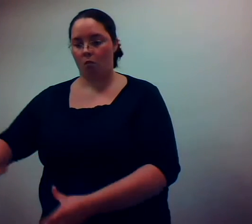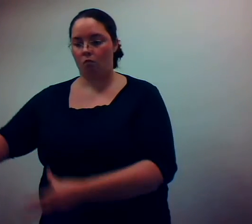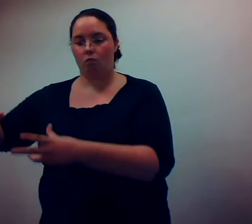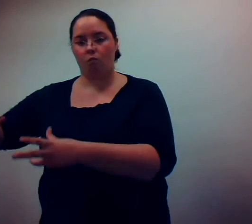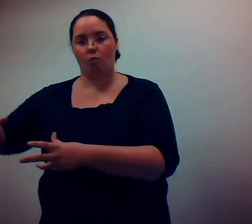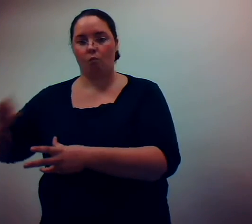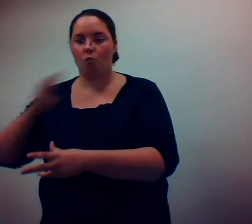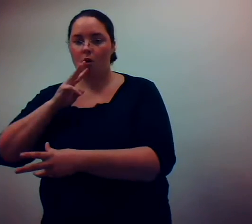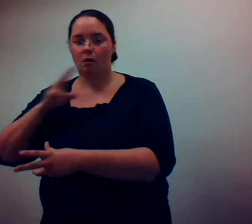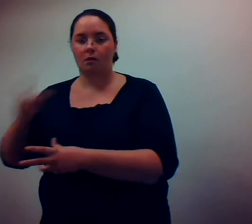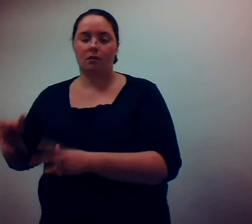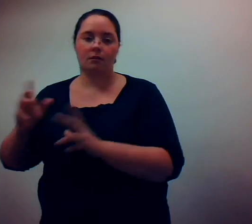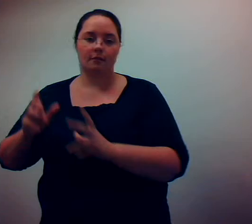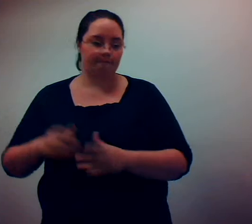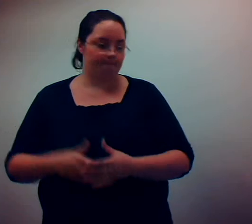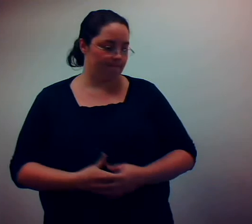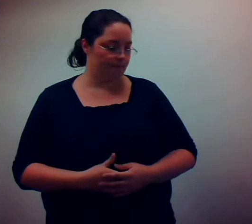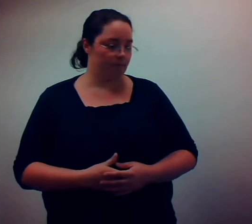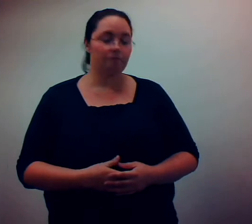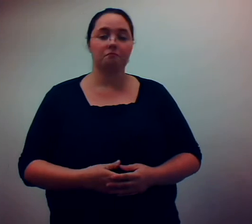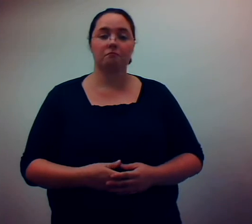used to take to the bedroom.